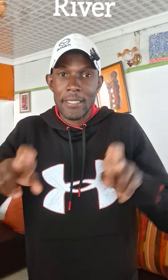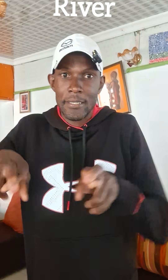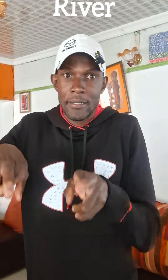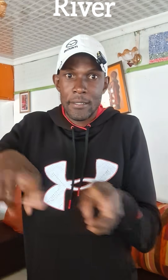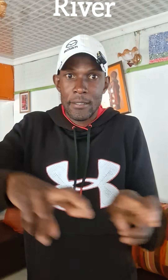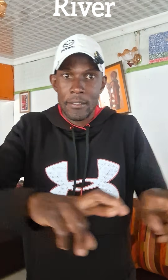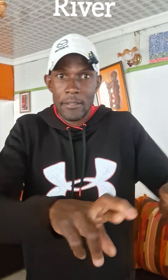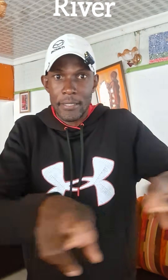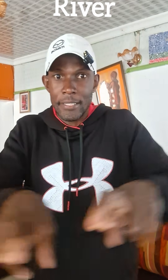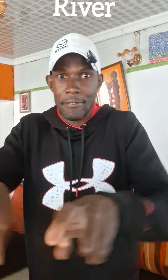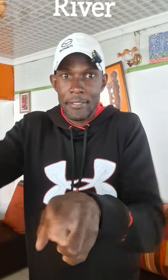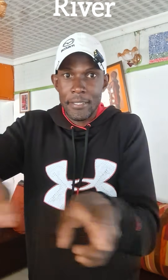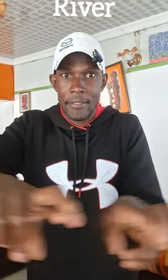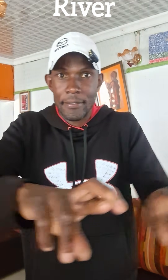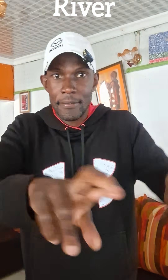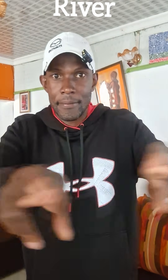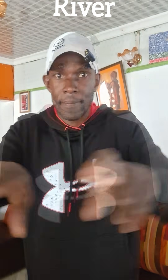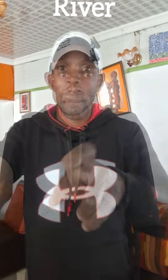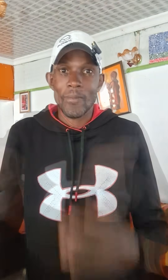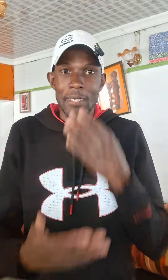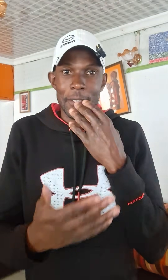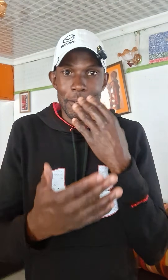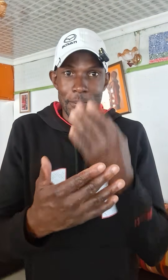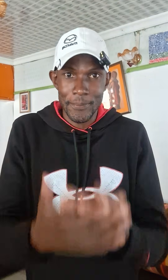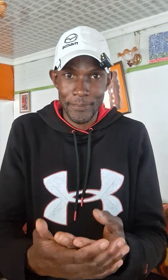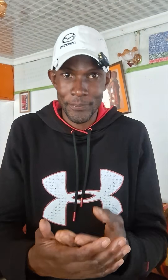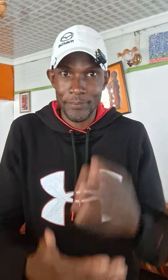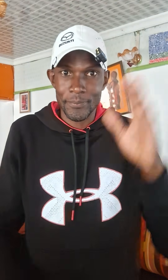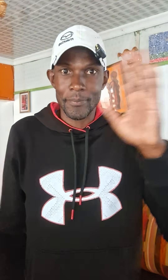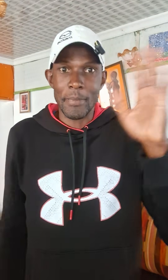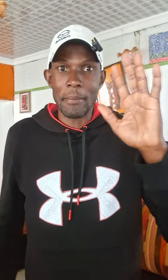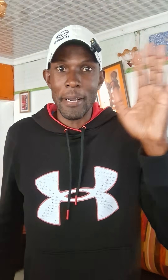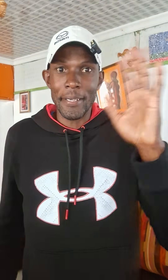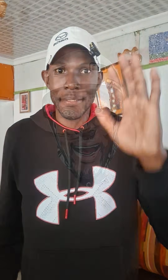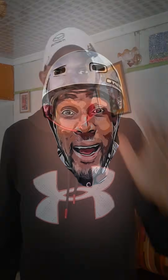letter R, river. Thank you. Bye bye.